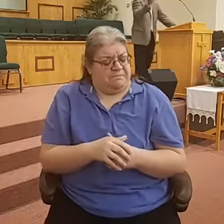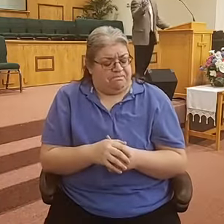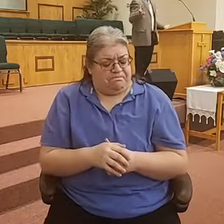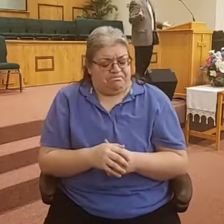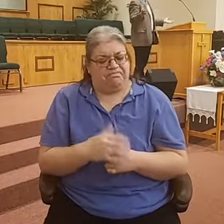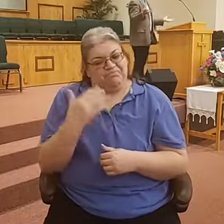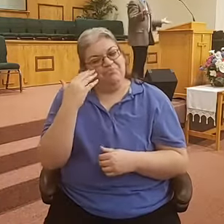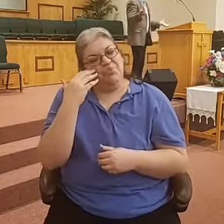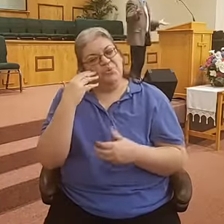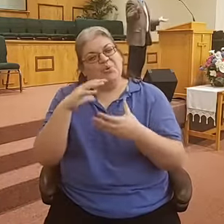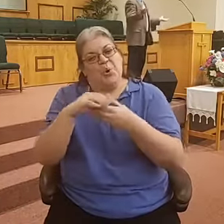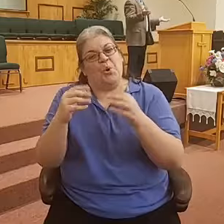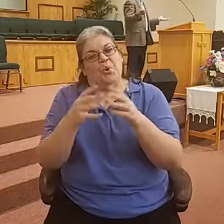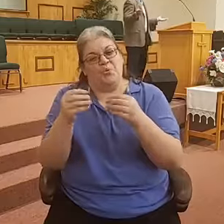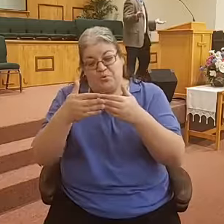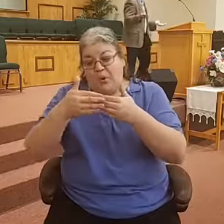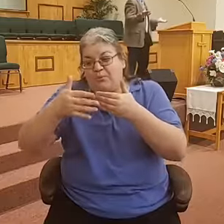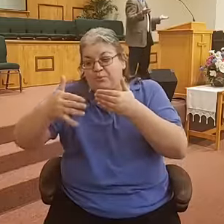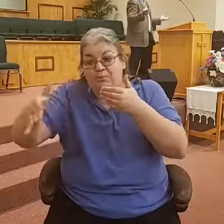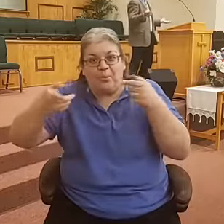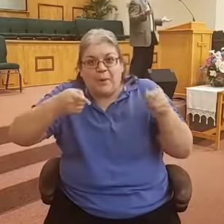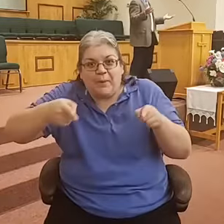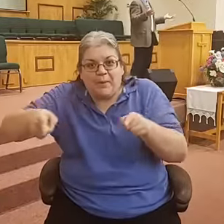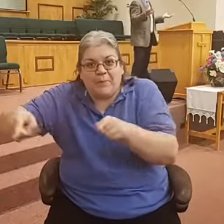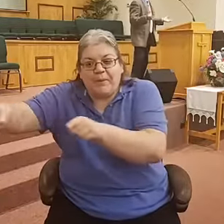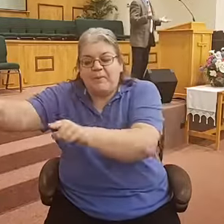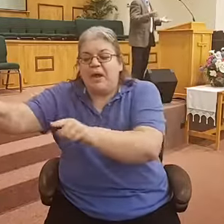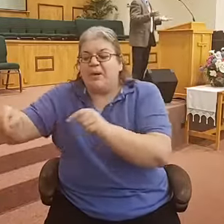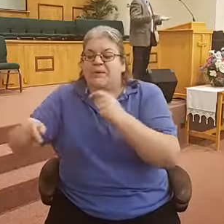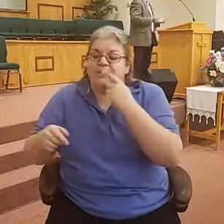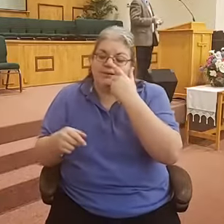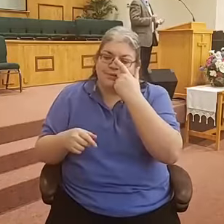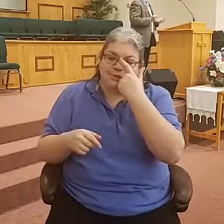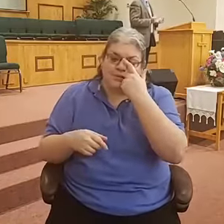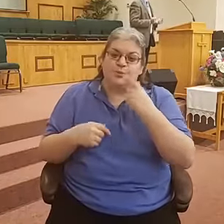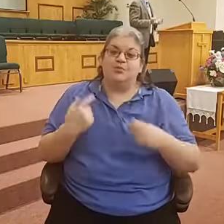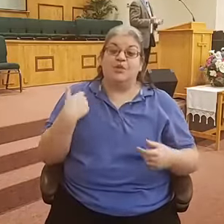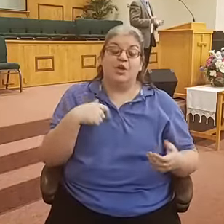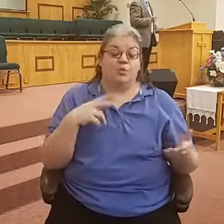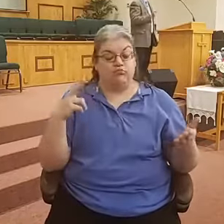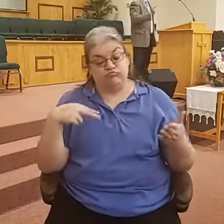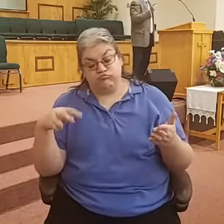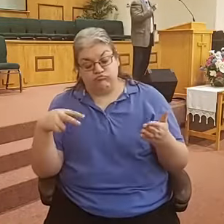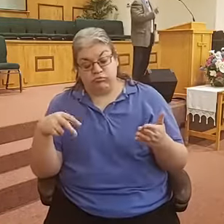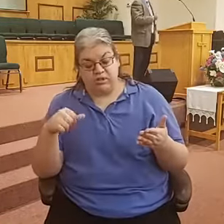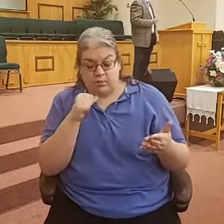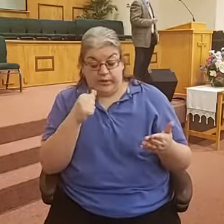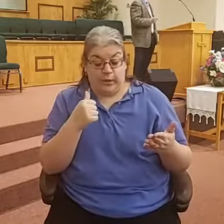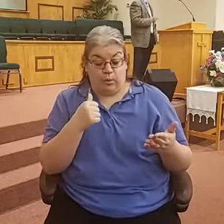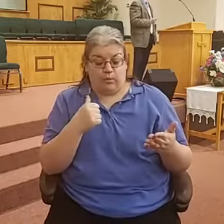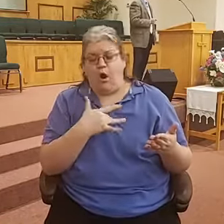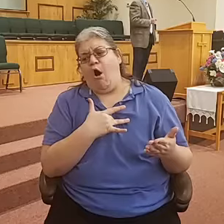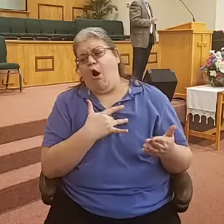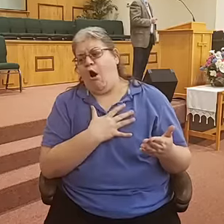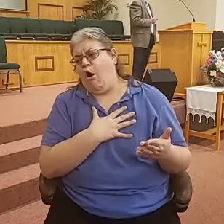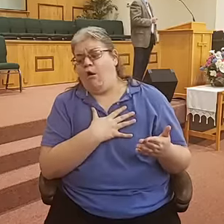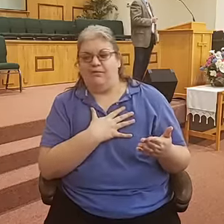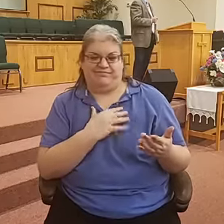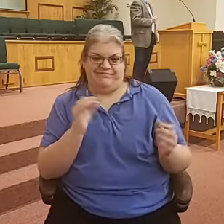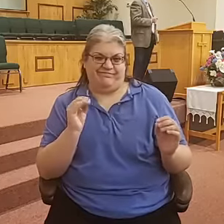You know the rest of the story, so we can read it. And we don't really feel for Joseph the way we ought to. But according to Psalms